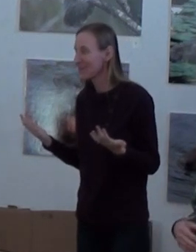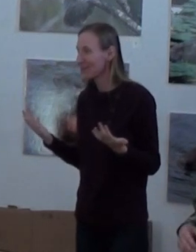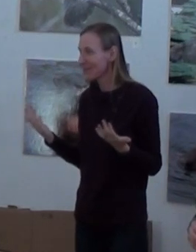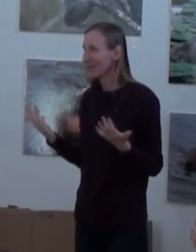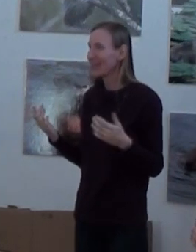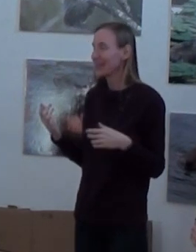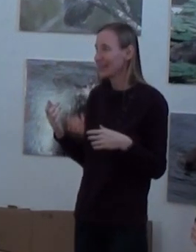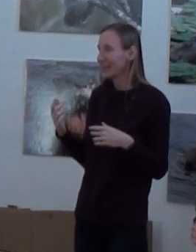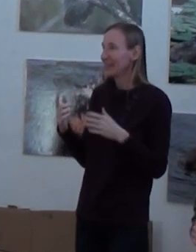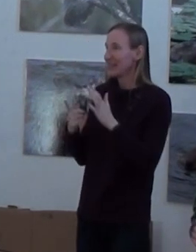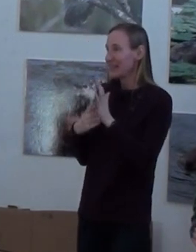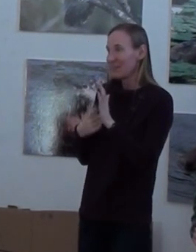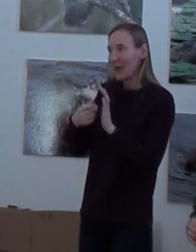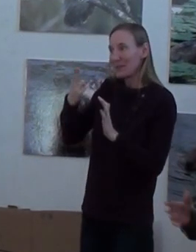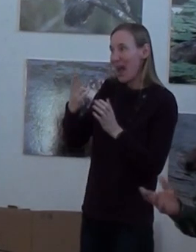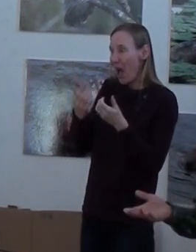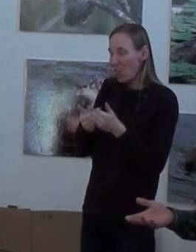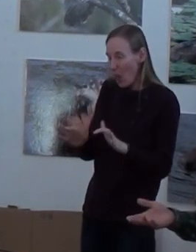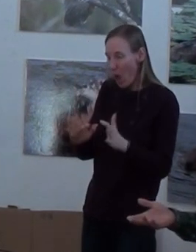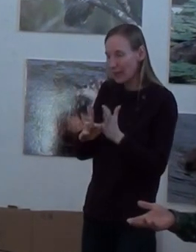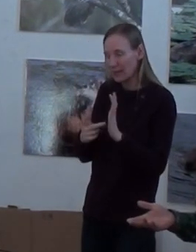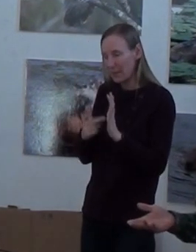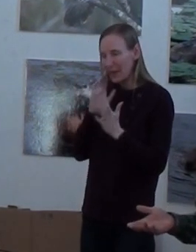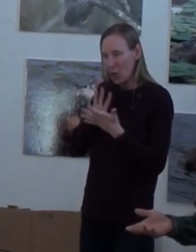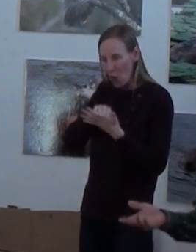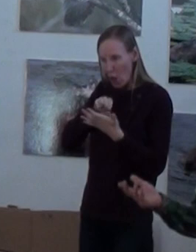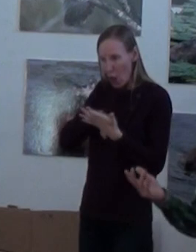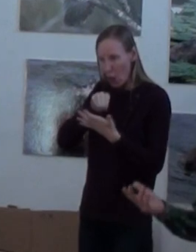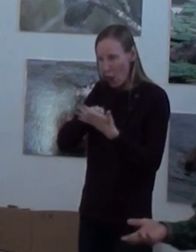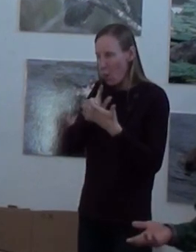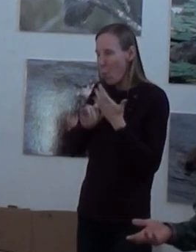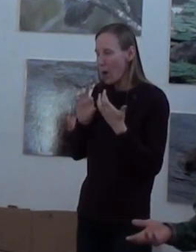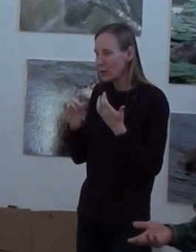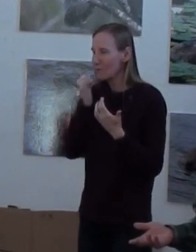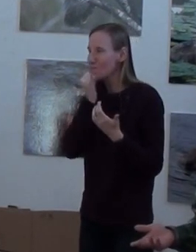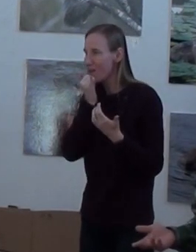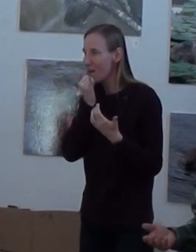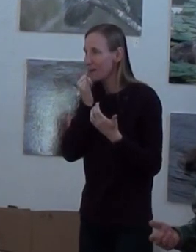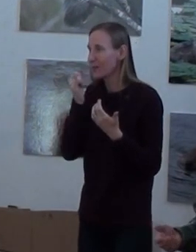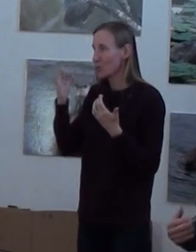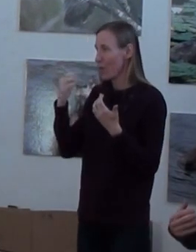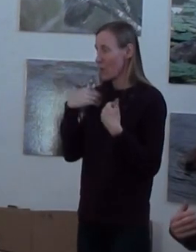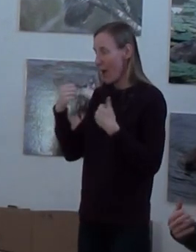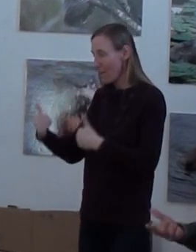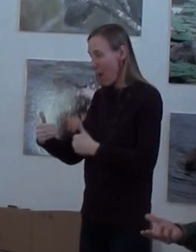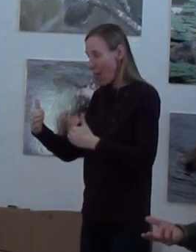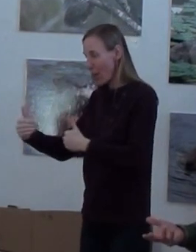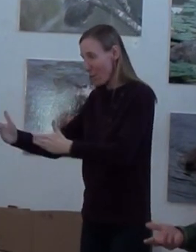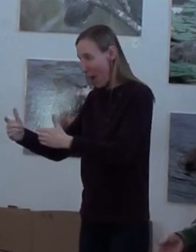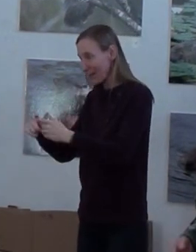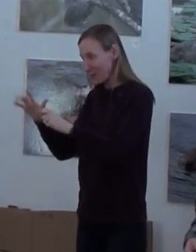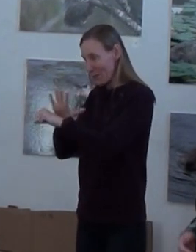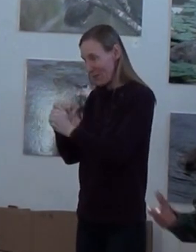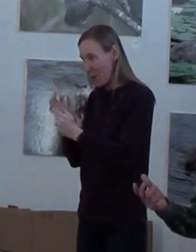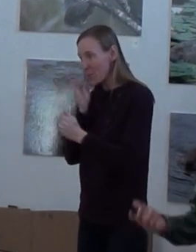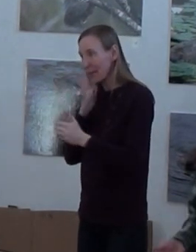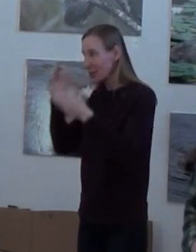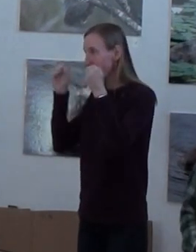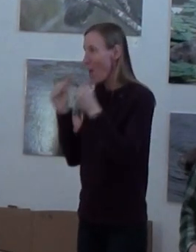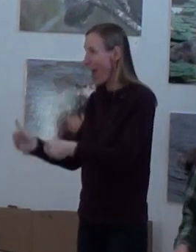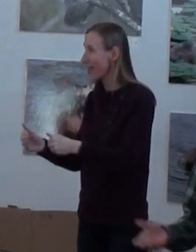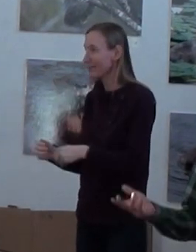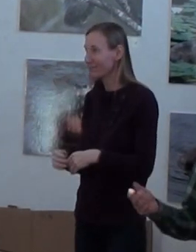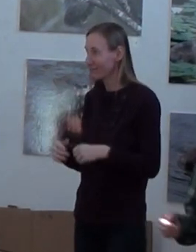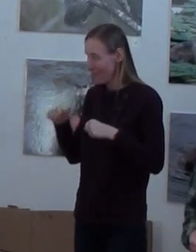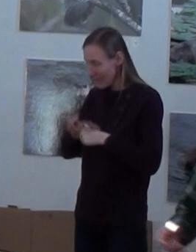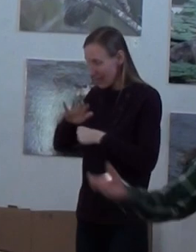heavy high mortality rate is one bite at a time. So if you have a lot of boxes to fill with bees, which I sometimes do, then it's one box